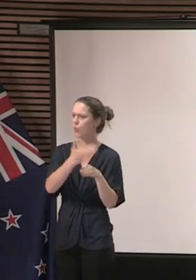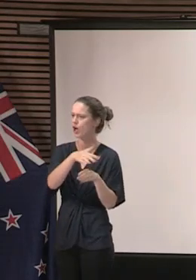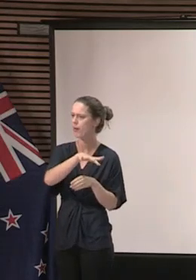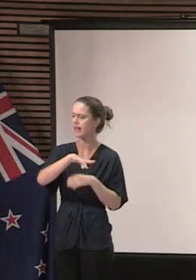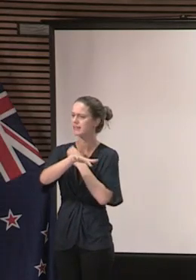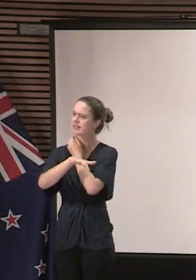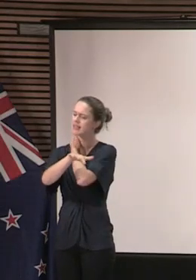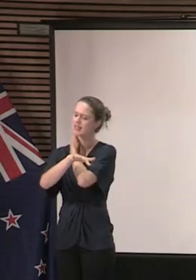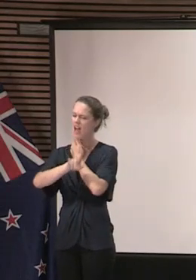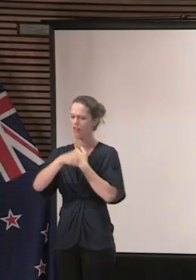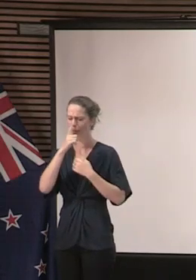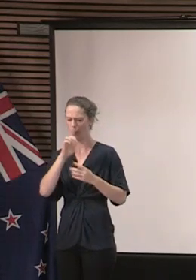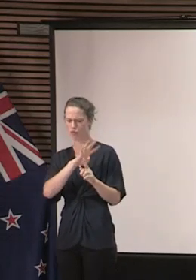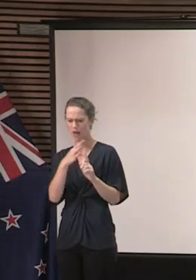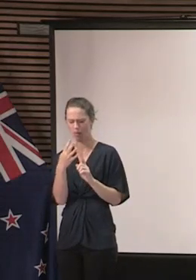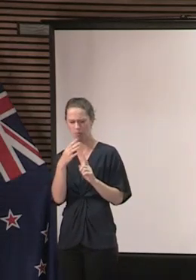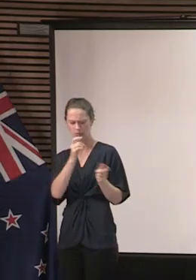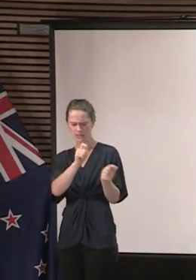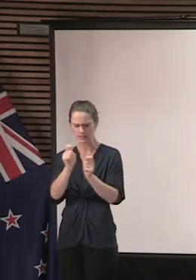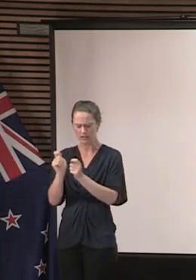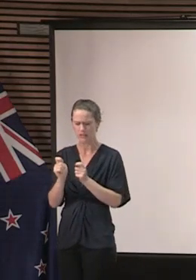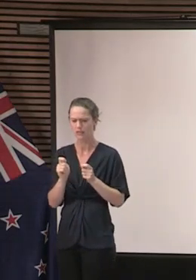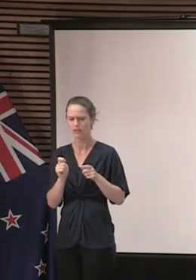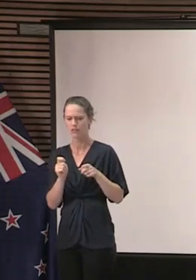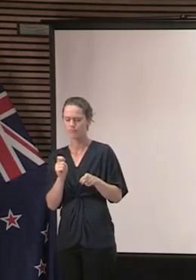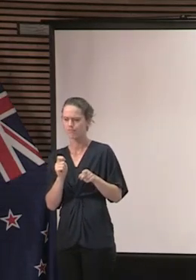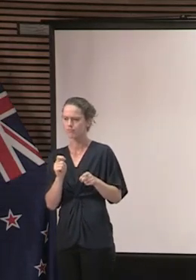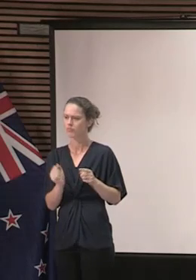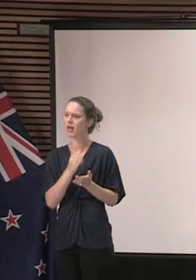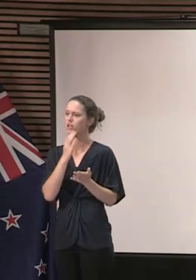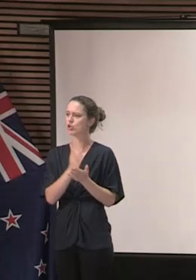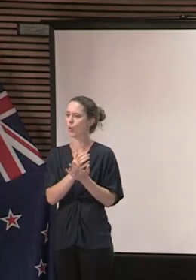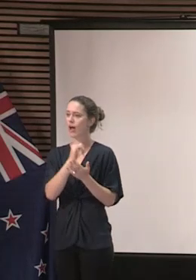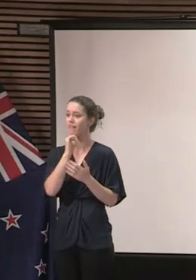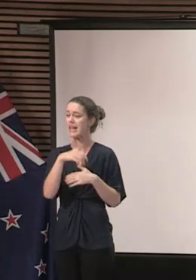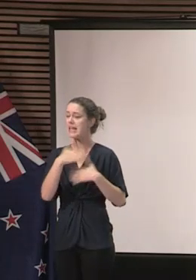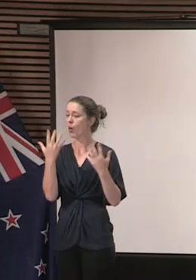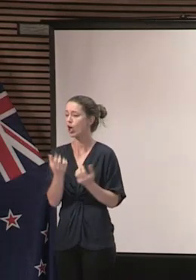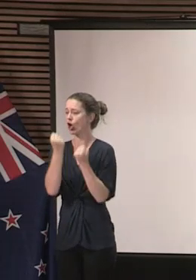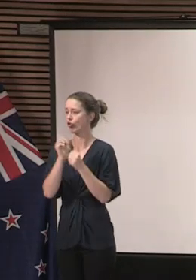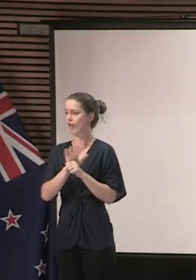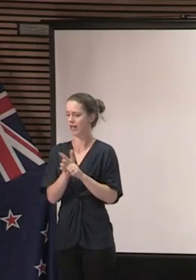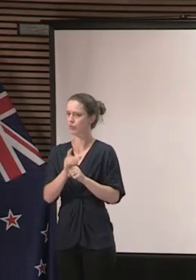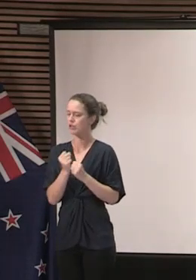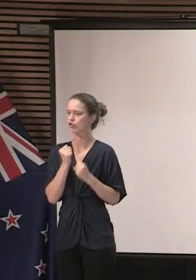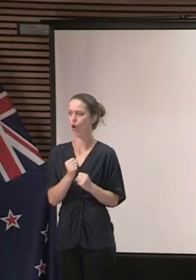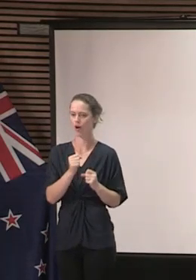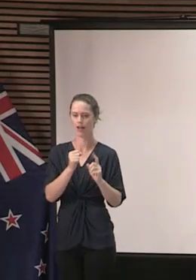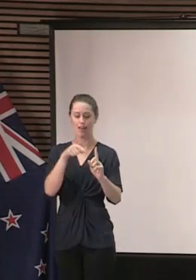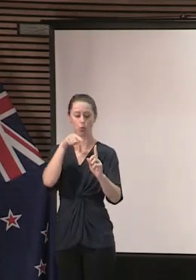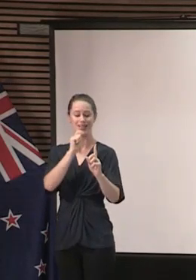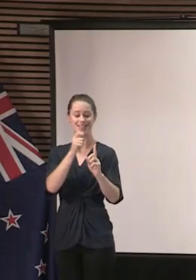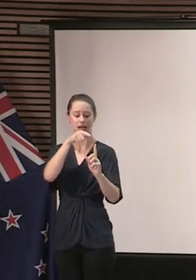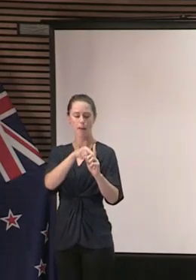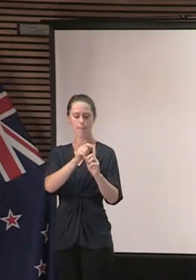and various other close contacts. So we're sort of making sure that any case now, we're going in with a very thorough response,